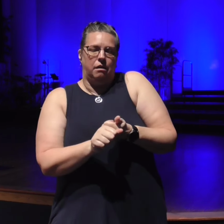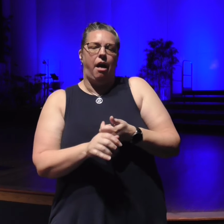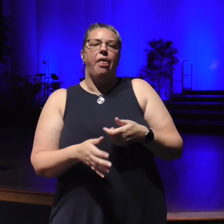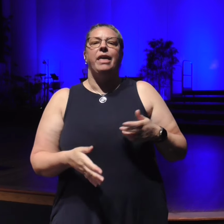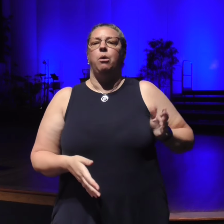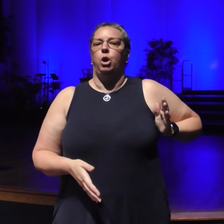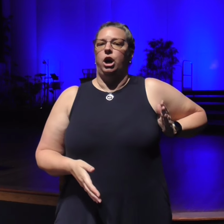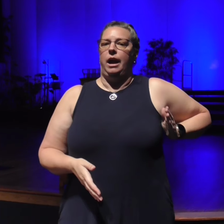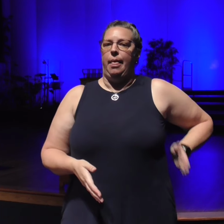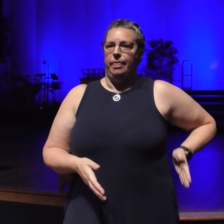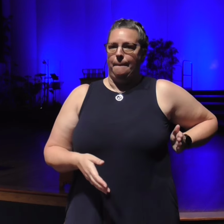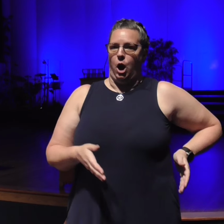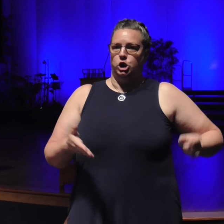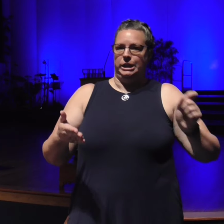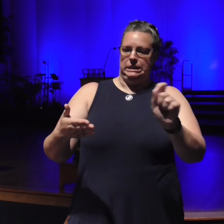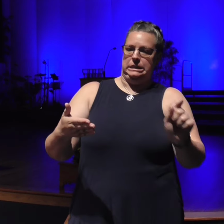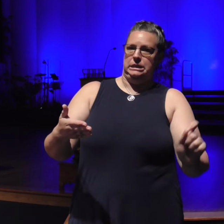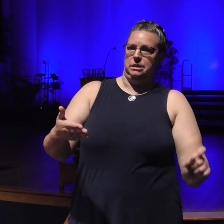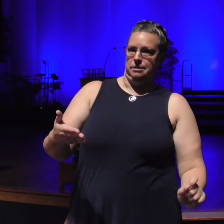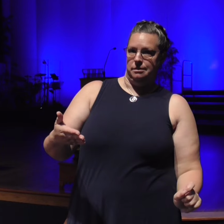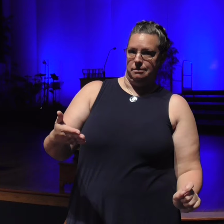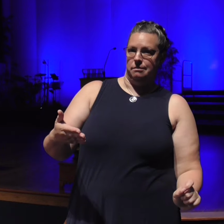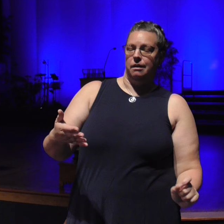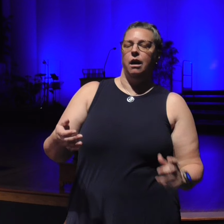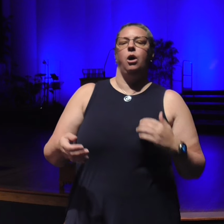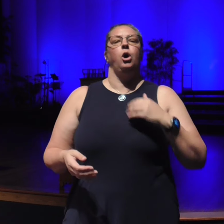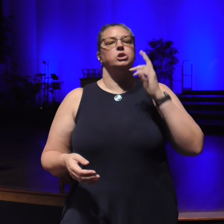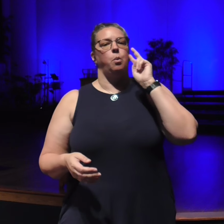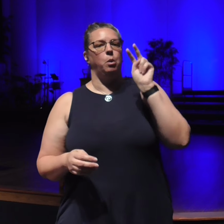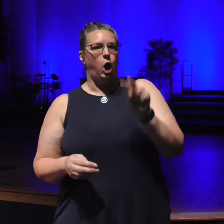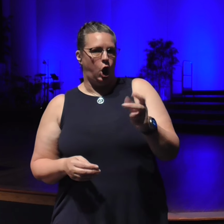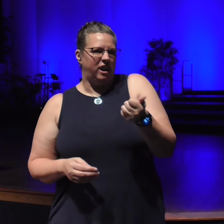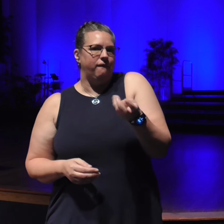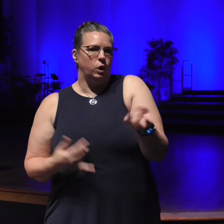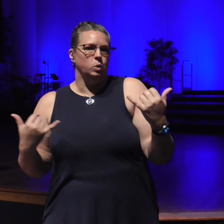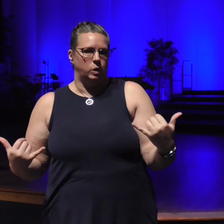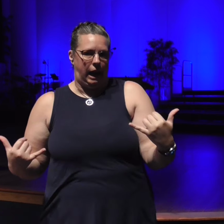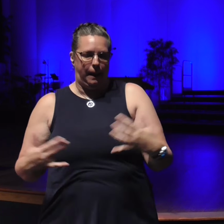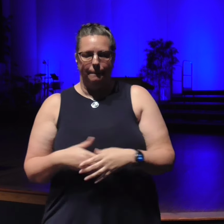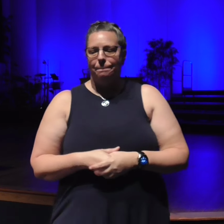marginalized. They were put in the margins of history, and we'll look at a few of them this morning.